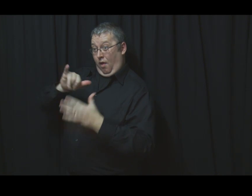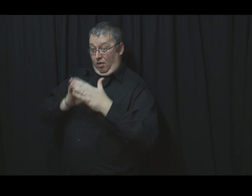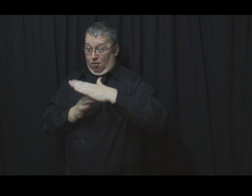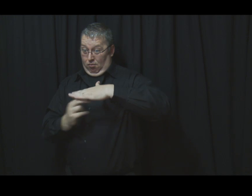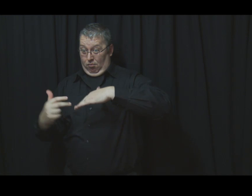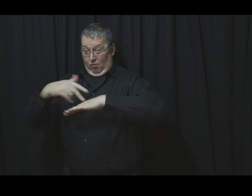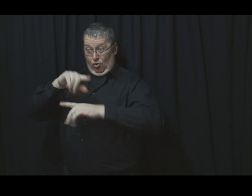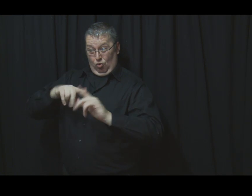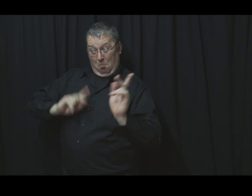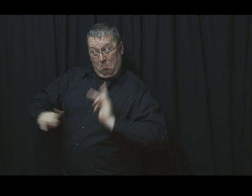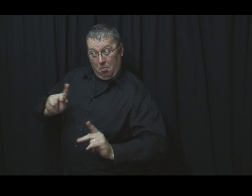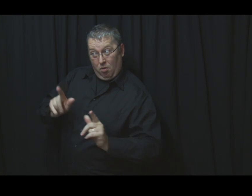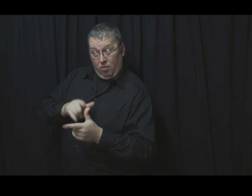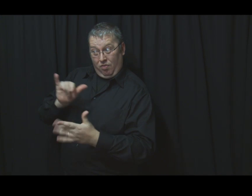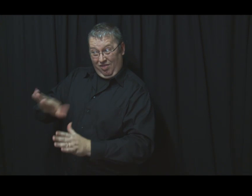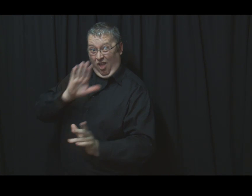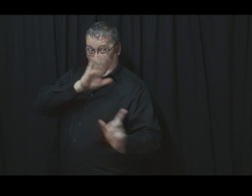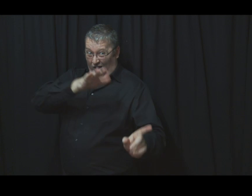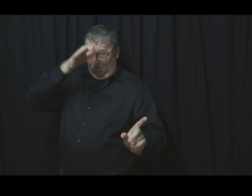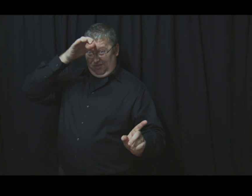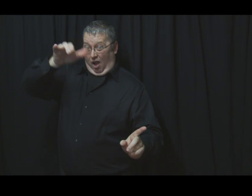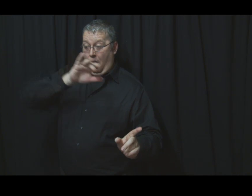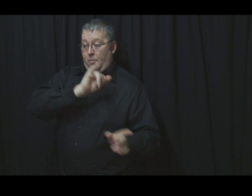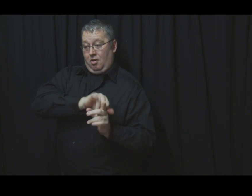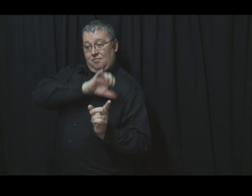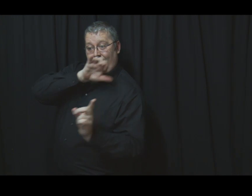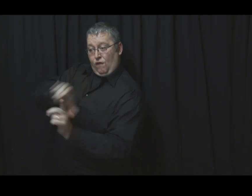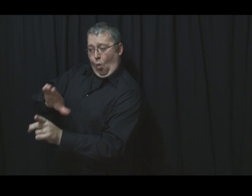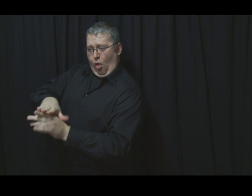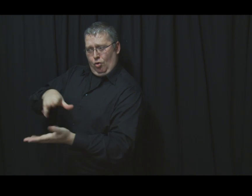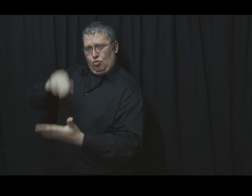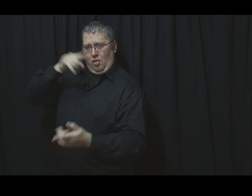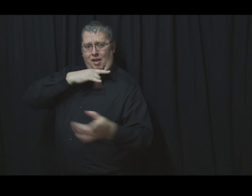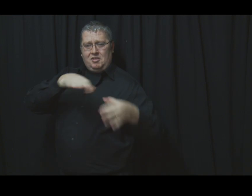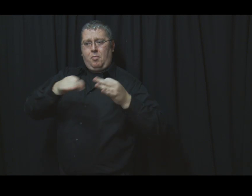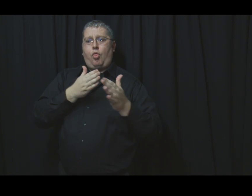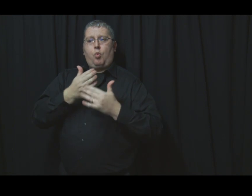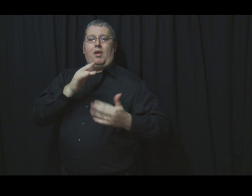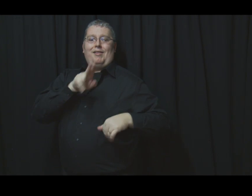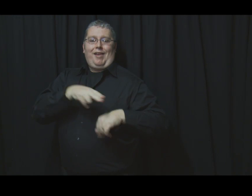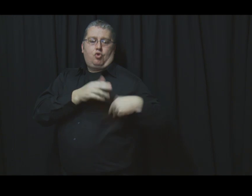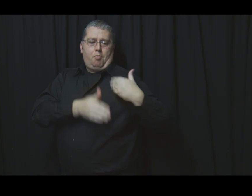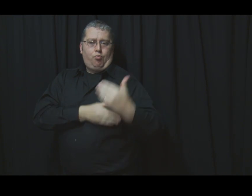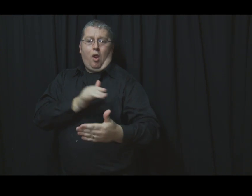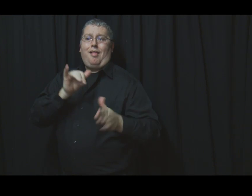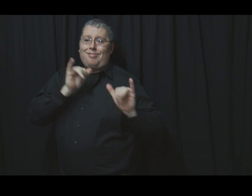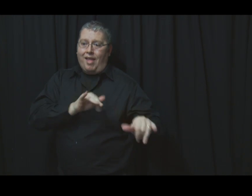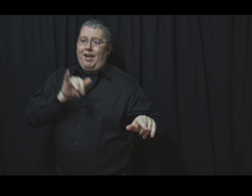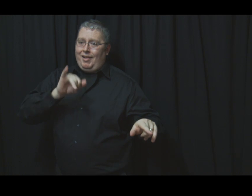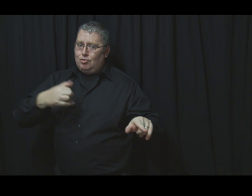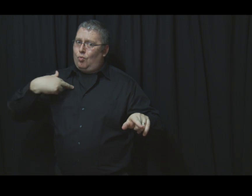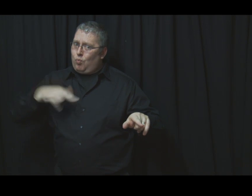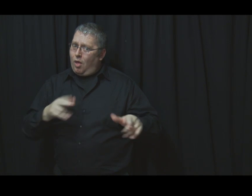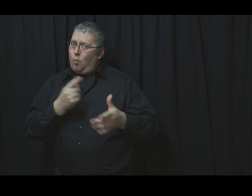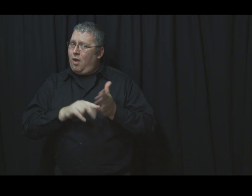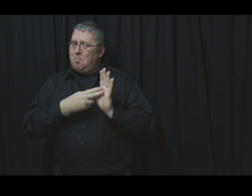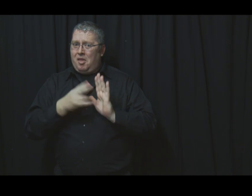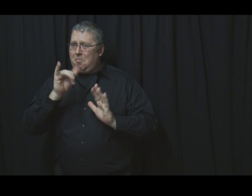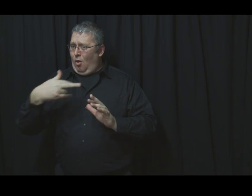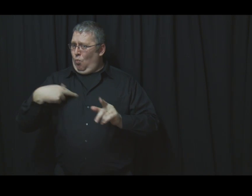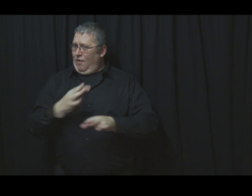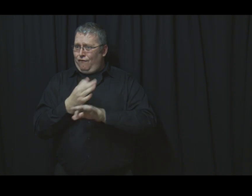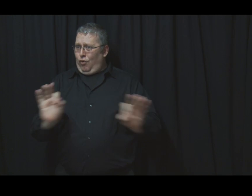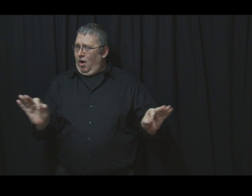students. They're imposing their ideology on the students, that everything's explained by natural processes. That is a religion. What does she mean by religious liberty?